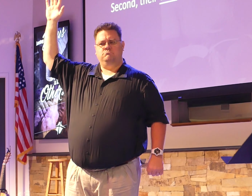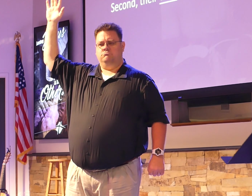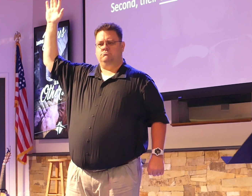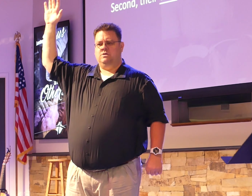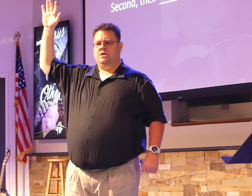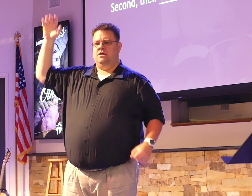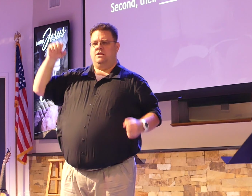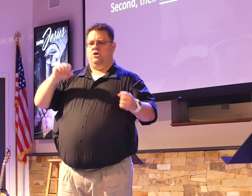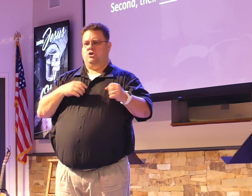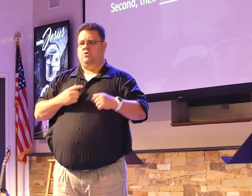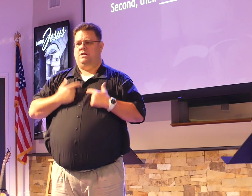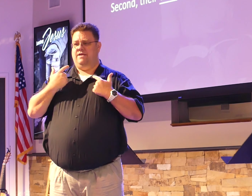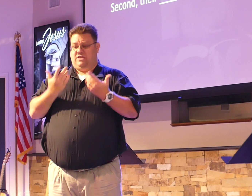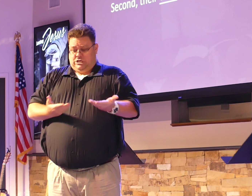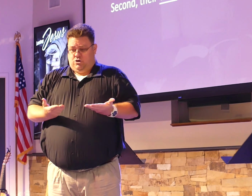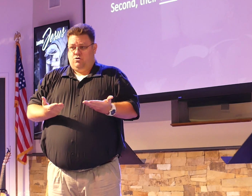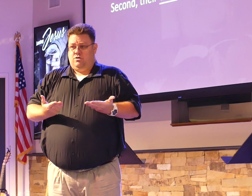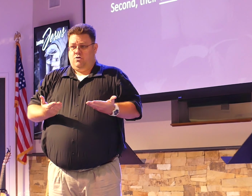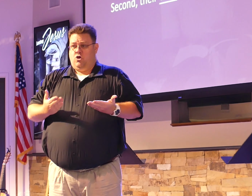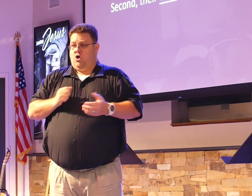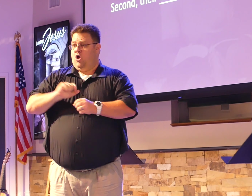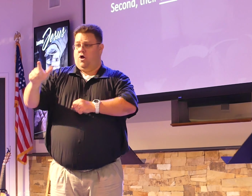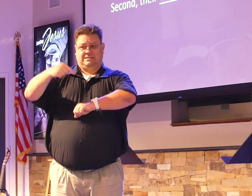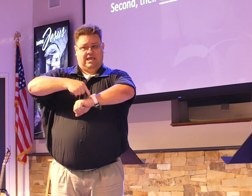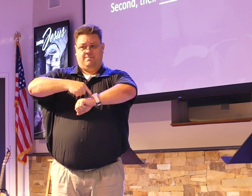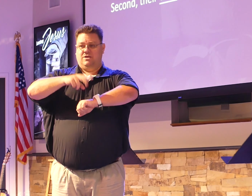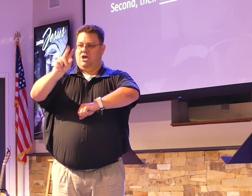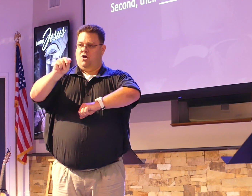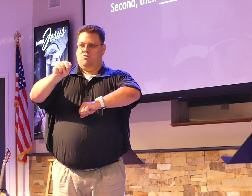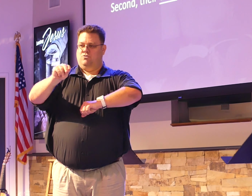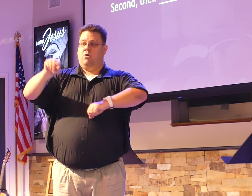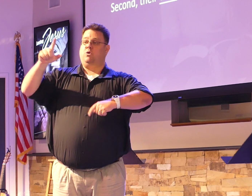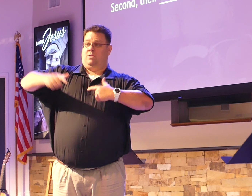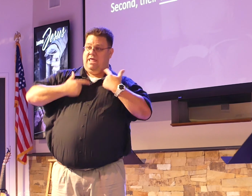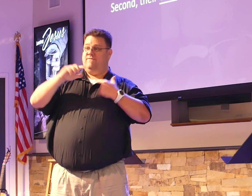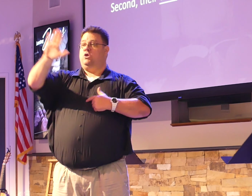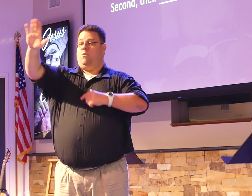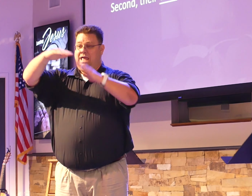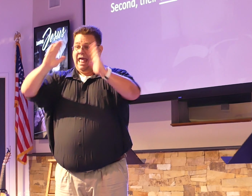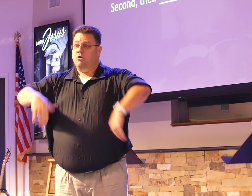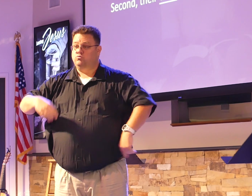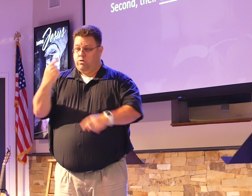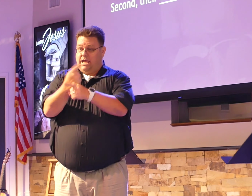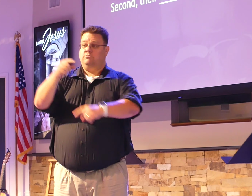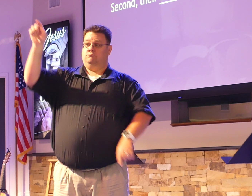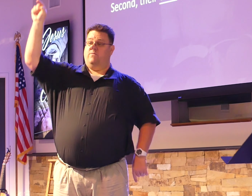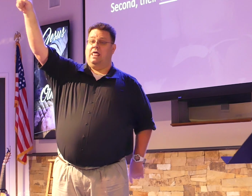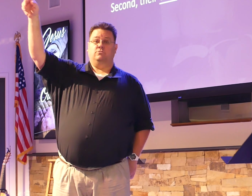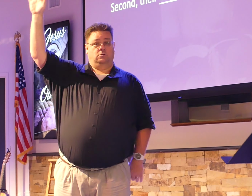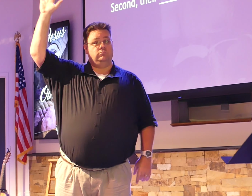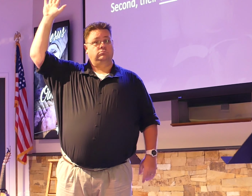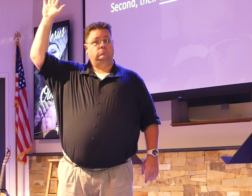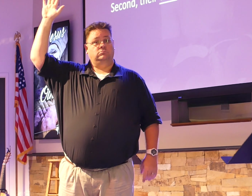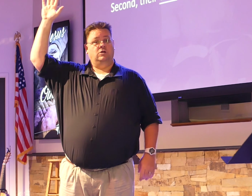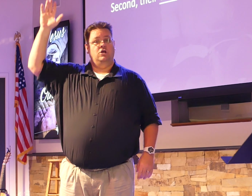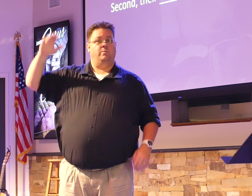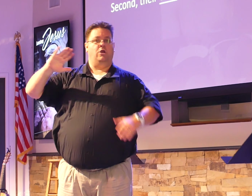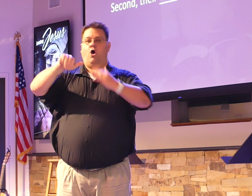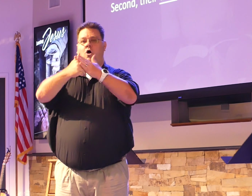think anybody lives here 24-7, do we have any moms that live here all week? All right. So, we all have a life outside of